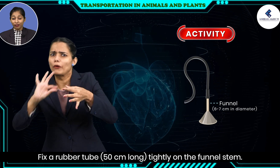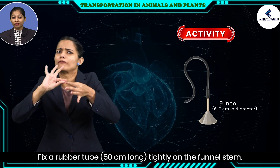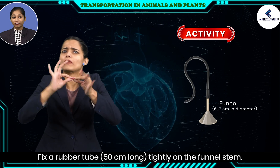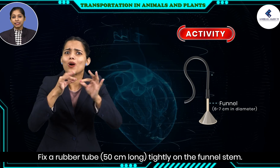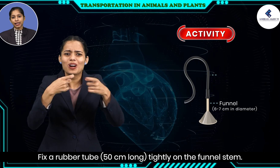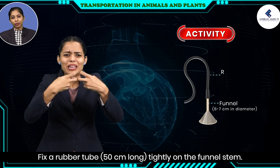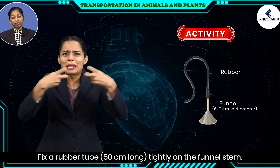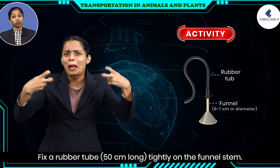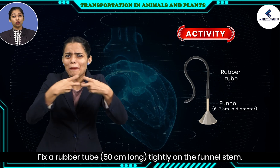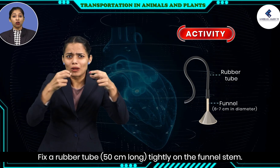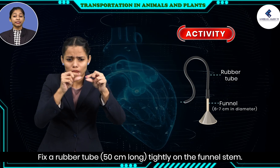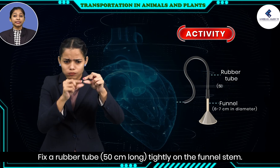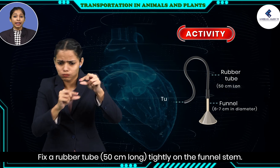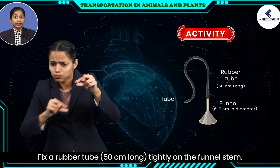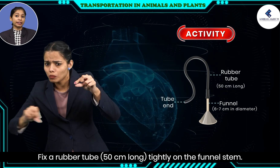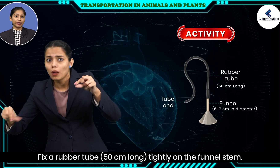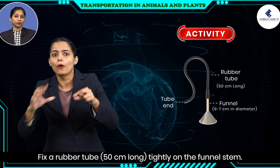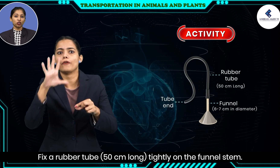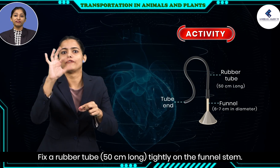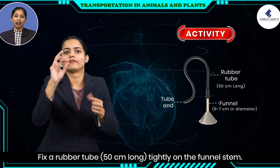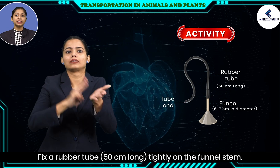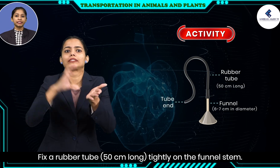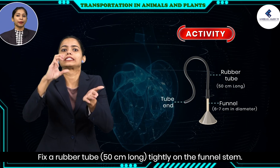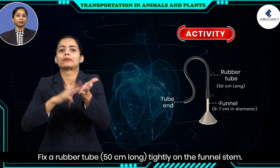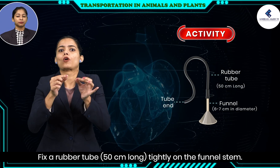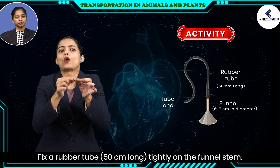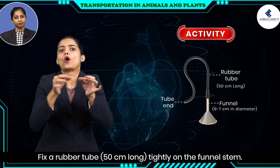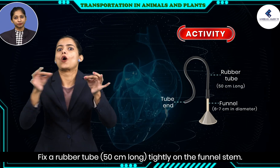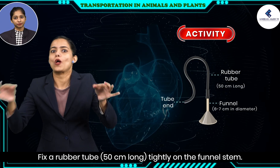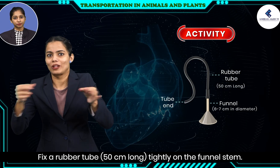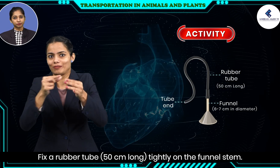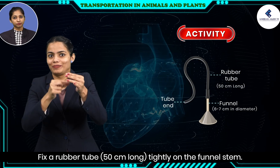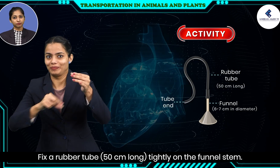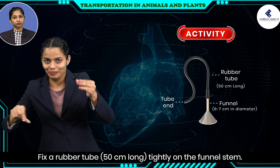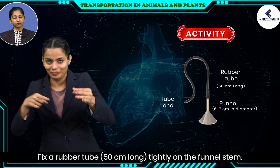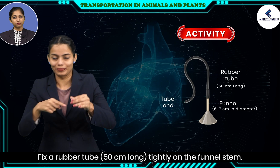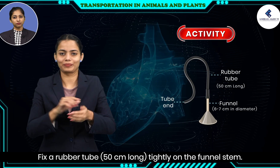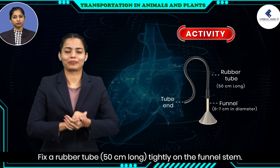tube 50 centimeters long tightly on the funnel stem.